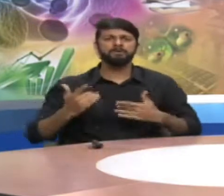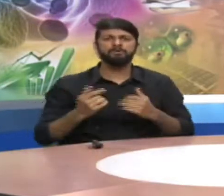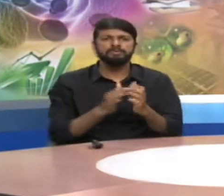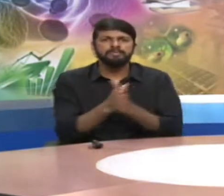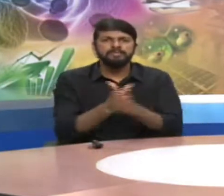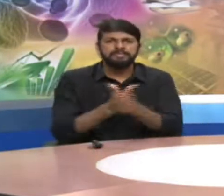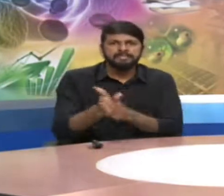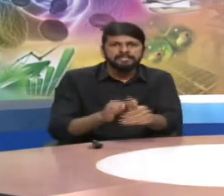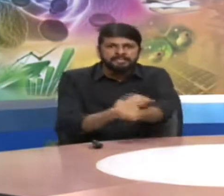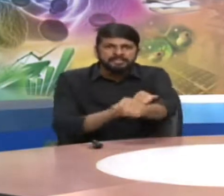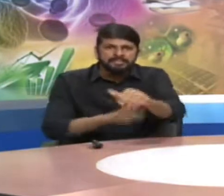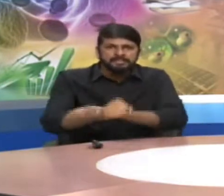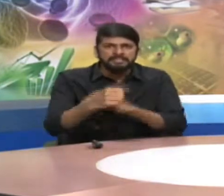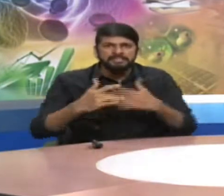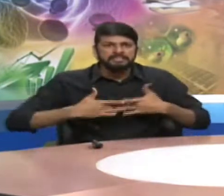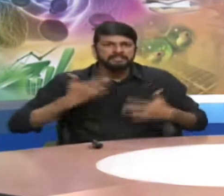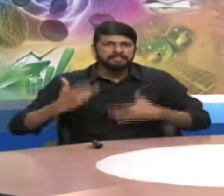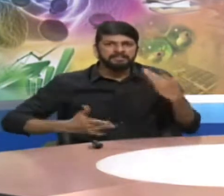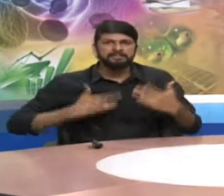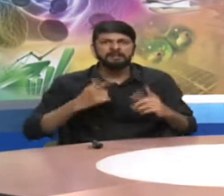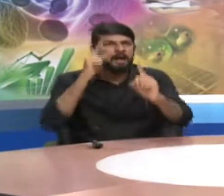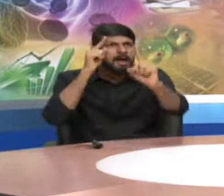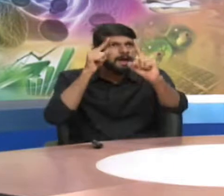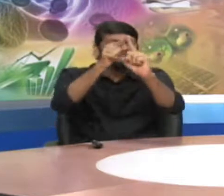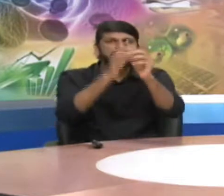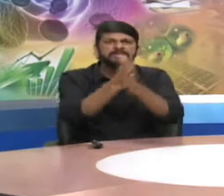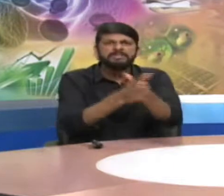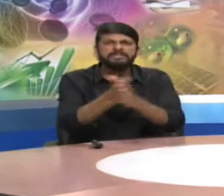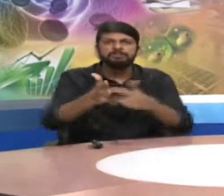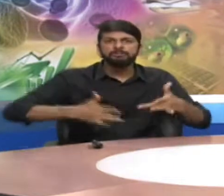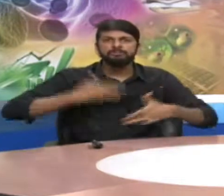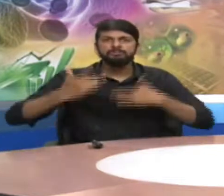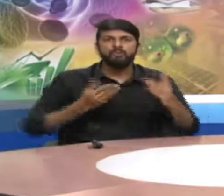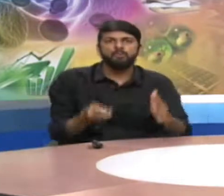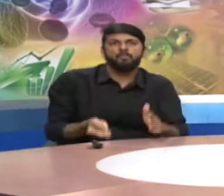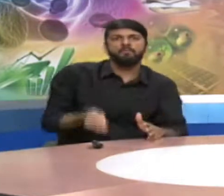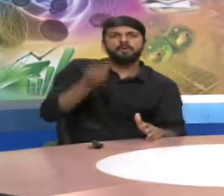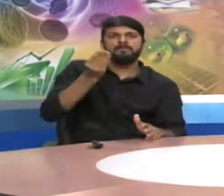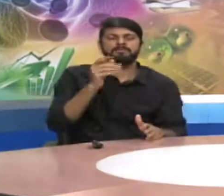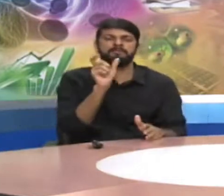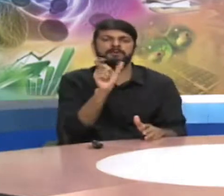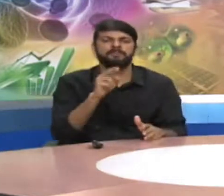Desire, a strong wish or want. It is known as desire.